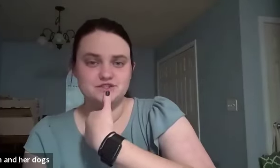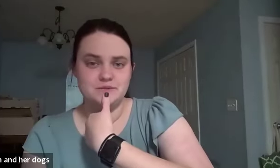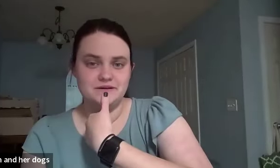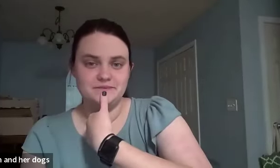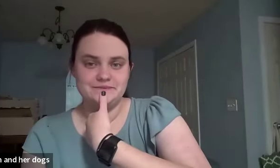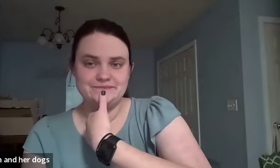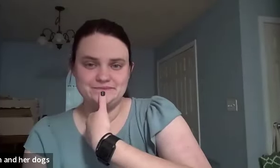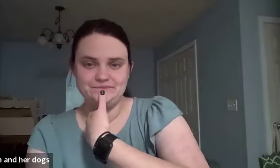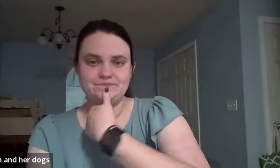strawberry.